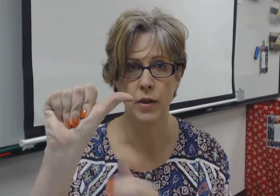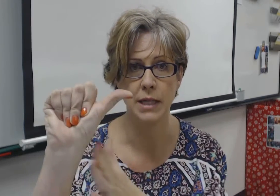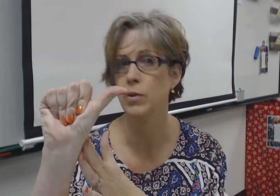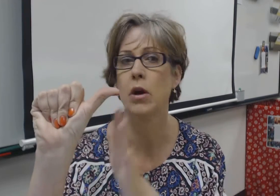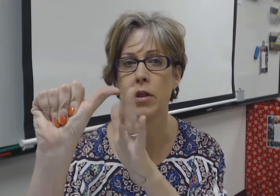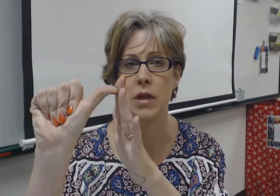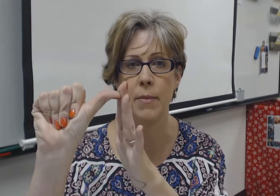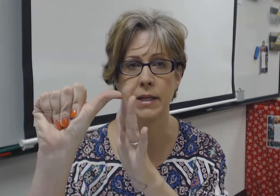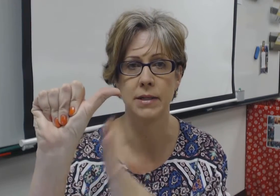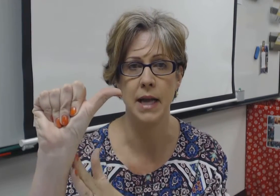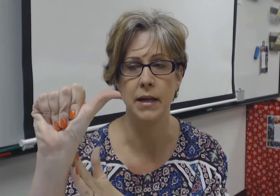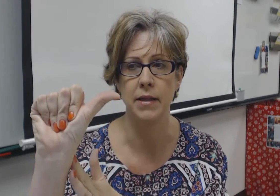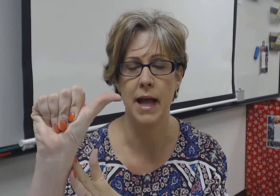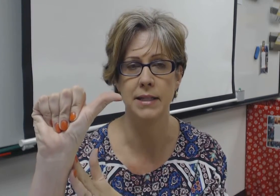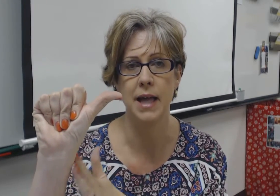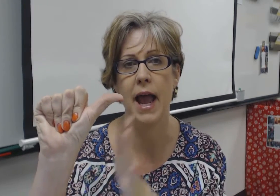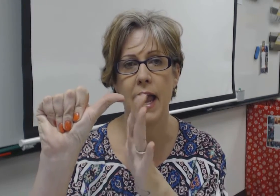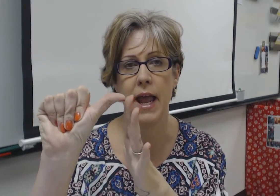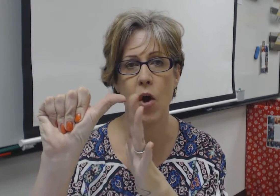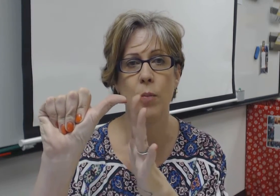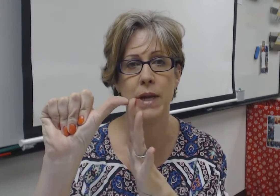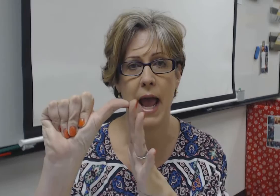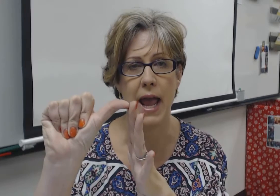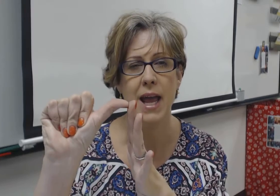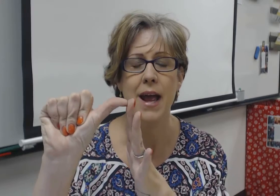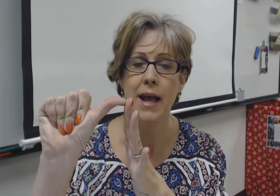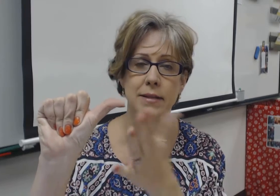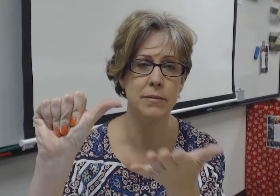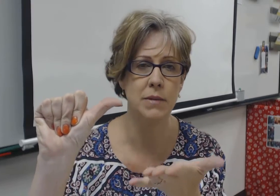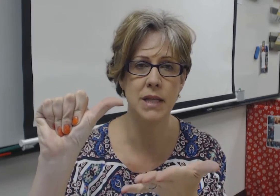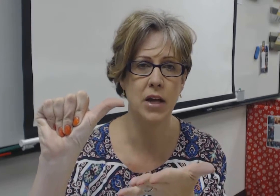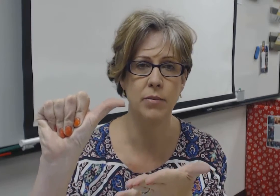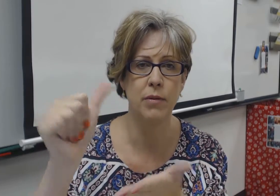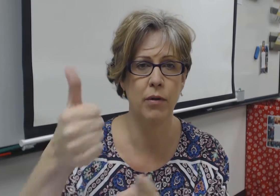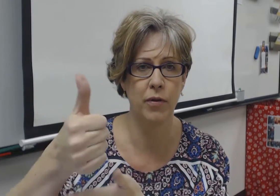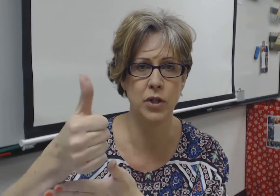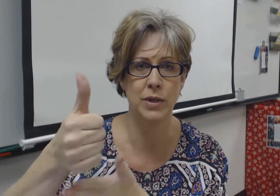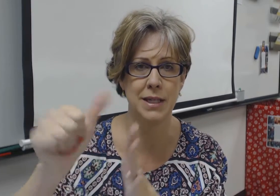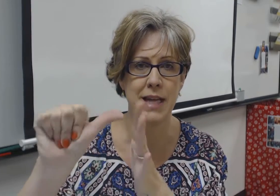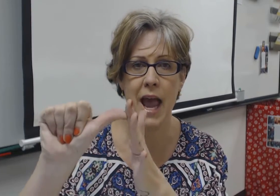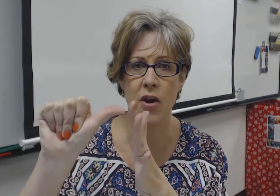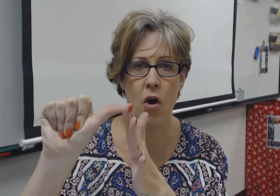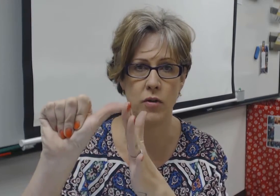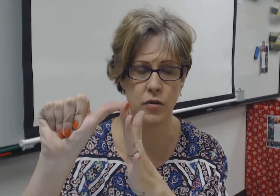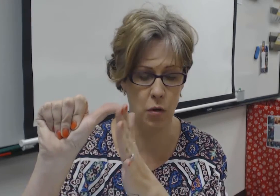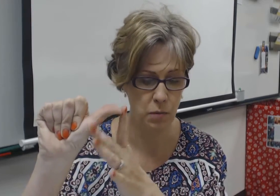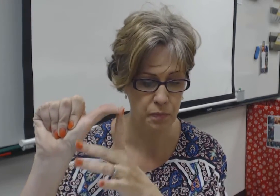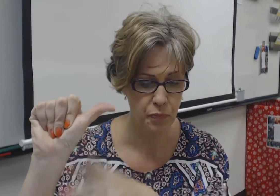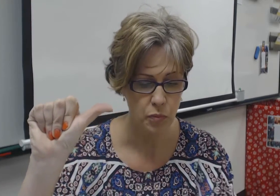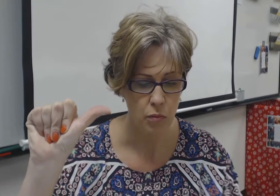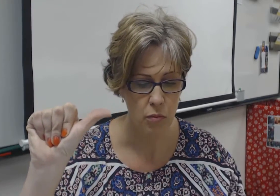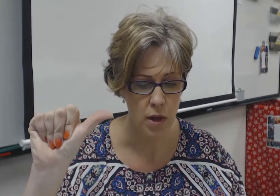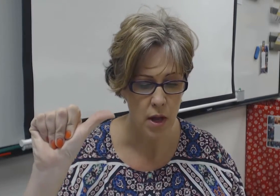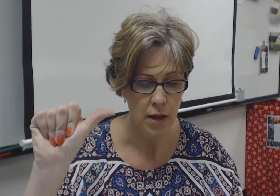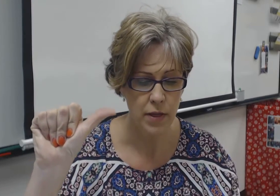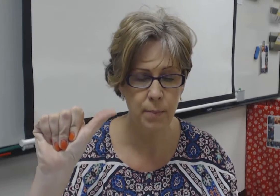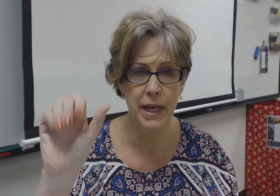that's with our thumb extended. That's the A, open A. And sometimes that could be referred to as a 10 also. The